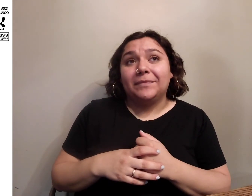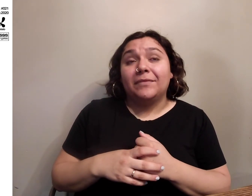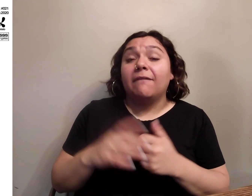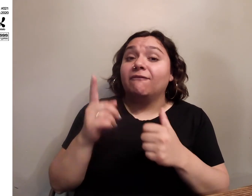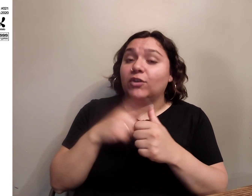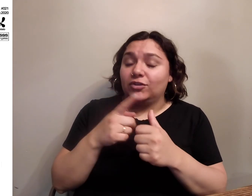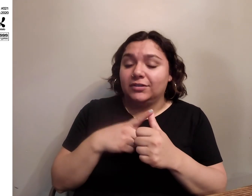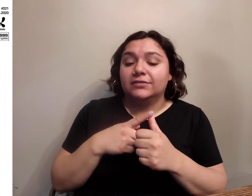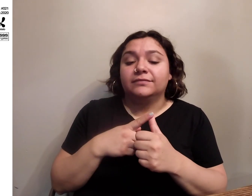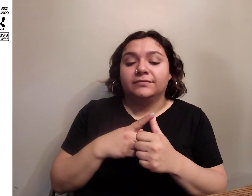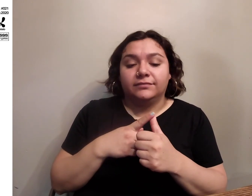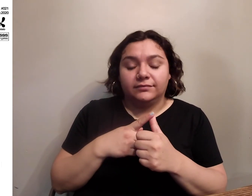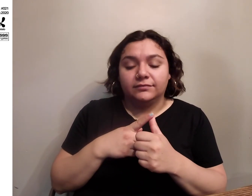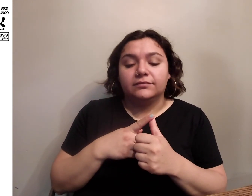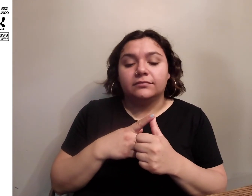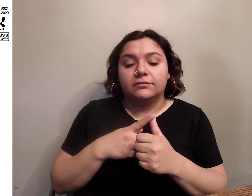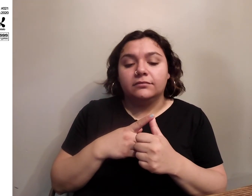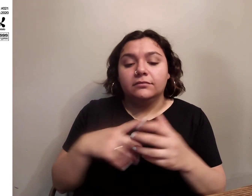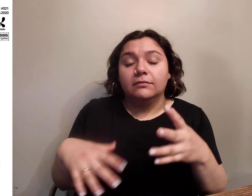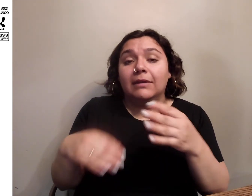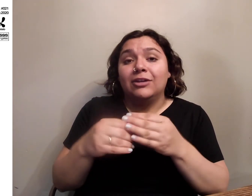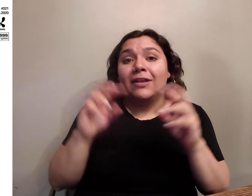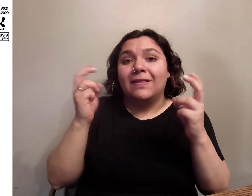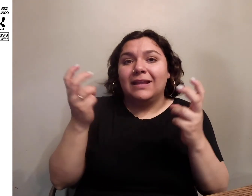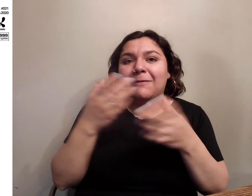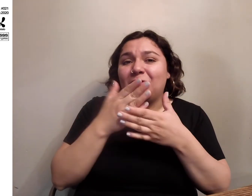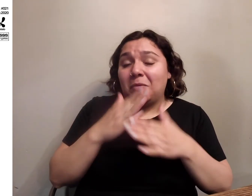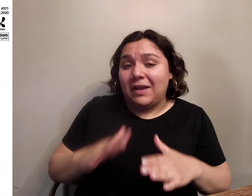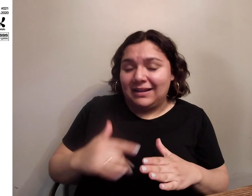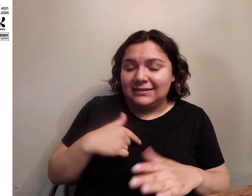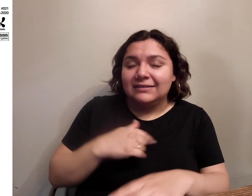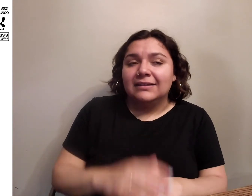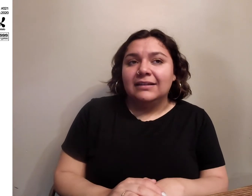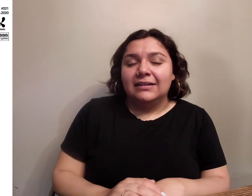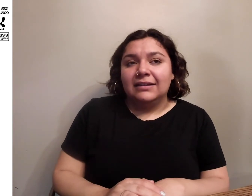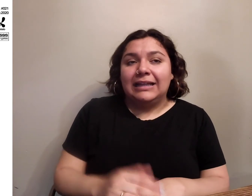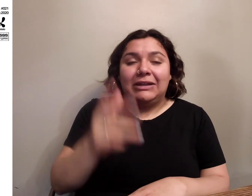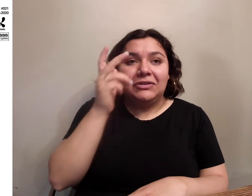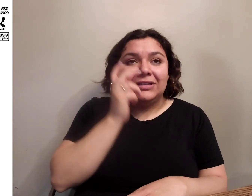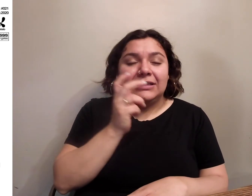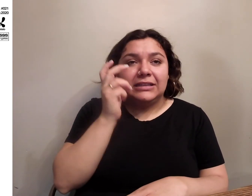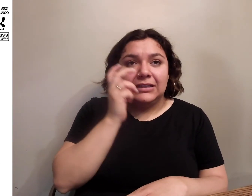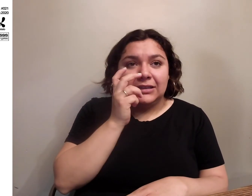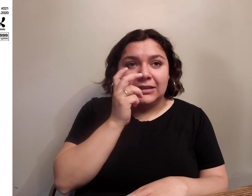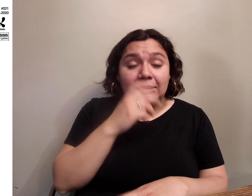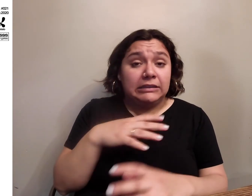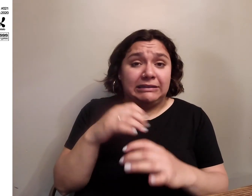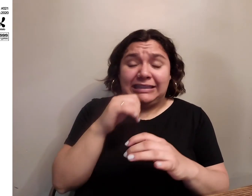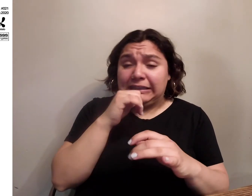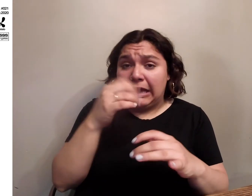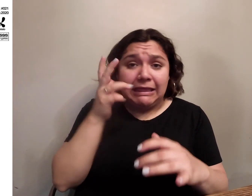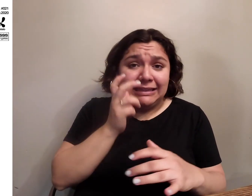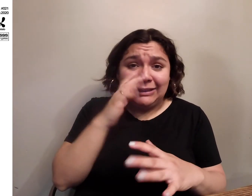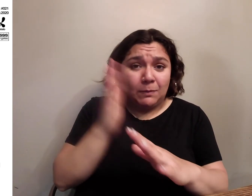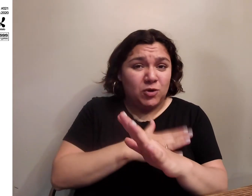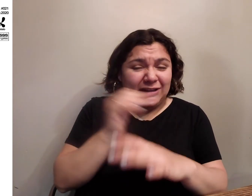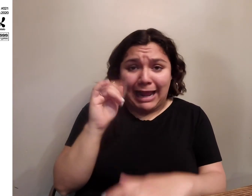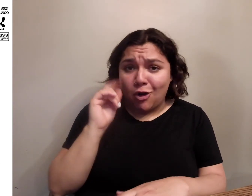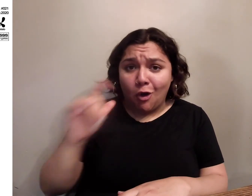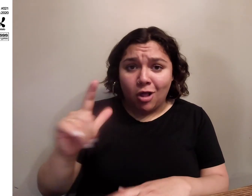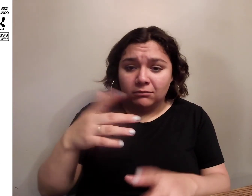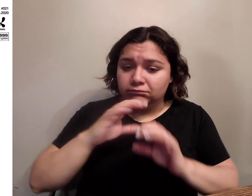First, back to the theme of quiet. I was listening to no music at all.